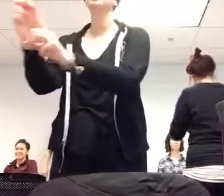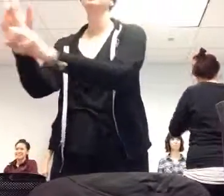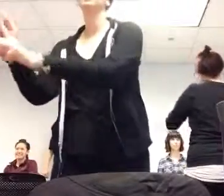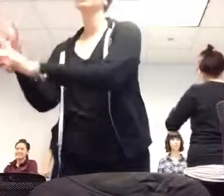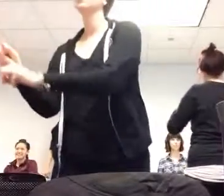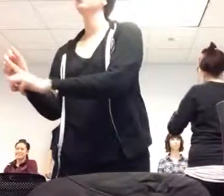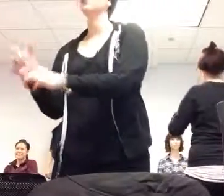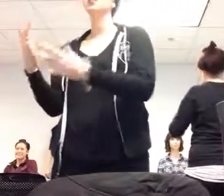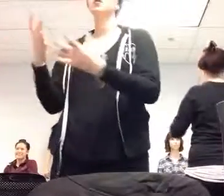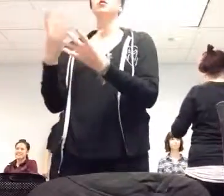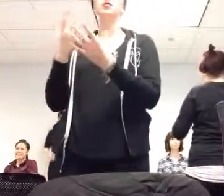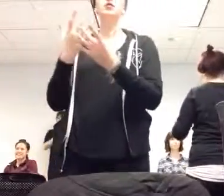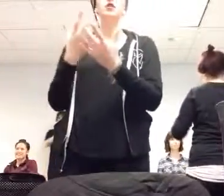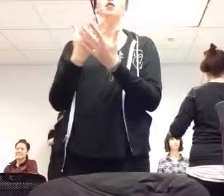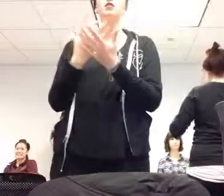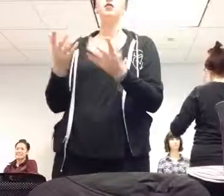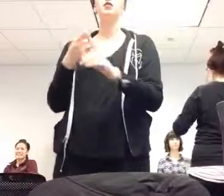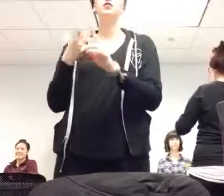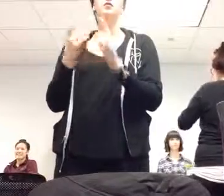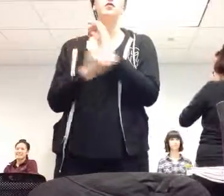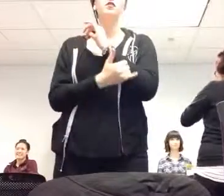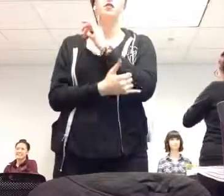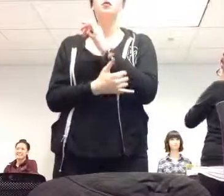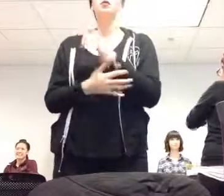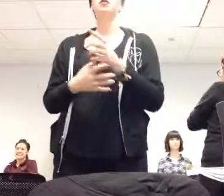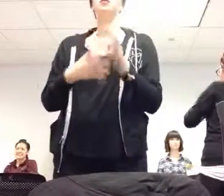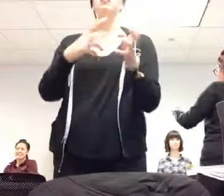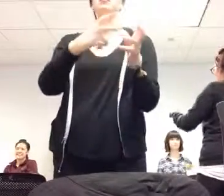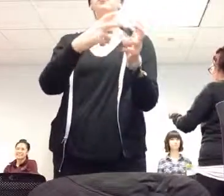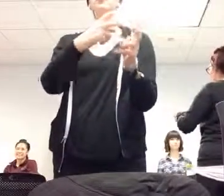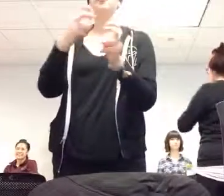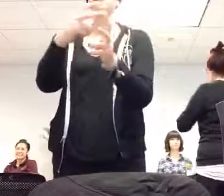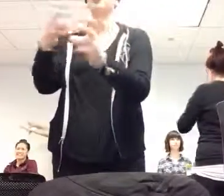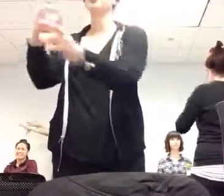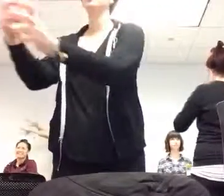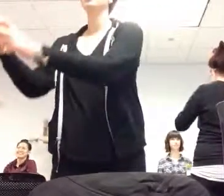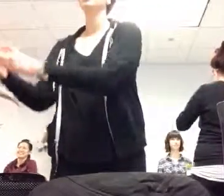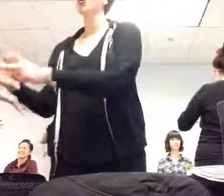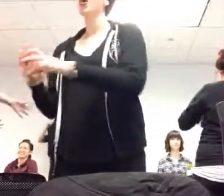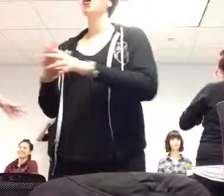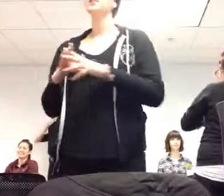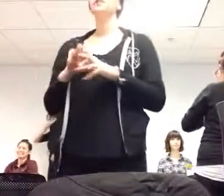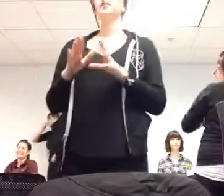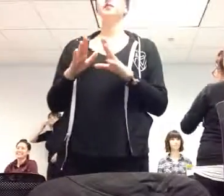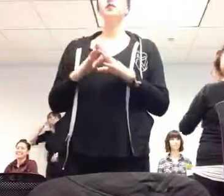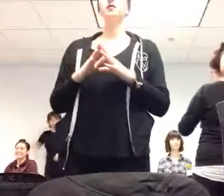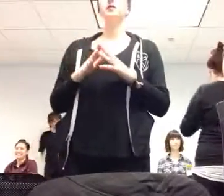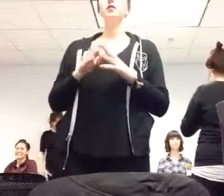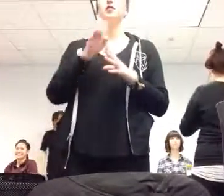trains and shipped it back and started their own factories. So they shredded Eastern Germany and Eastern